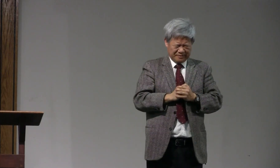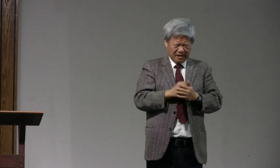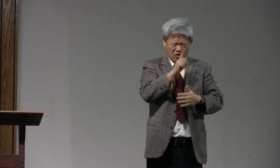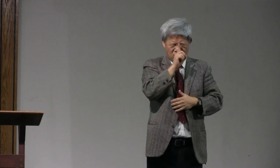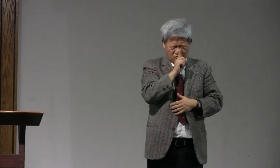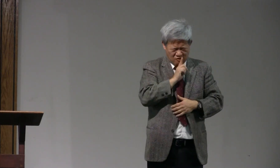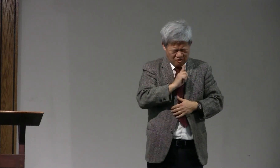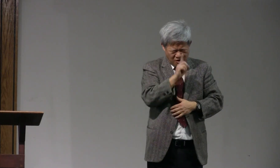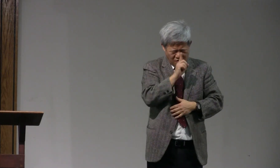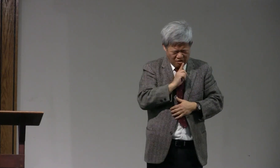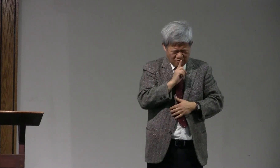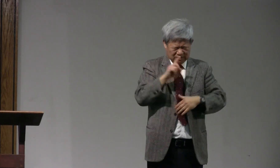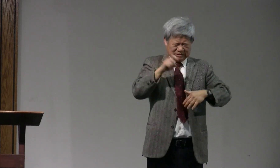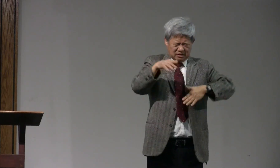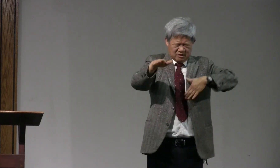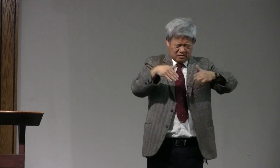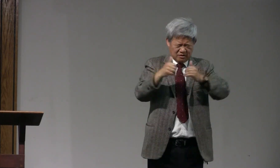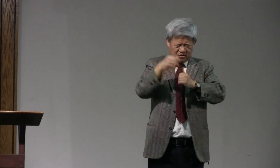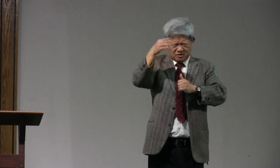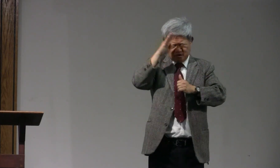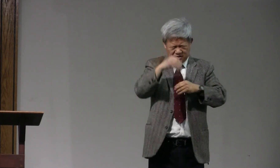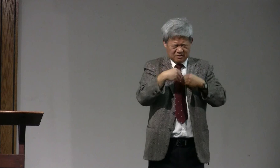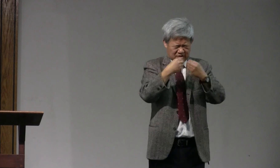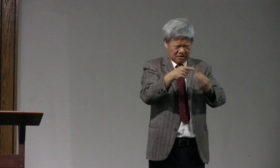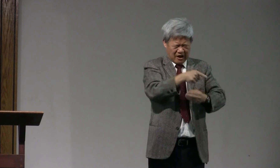We're fearful. God can give us strength. When we're lonely,